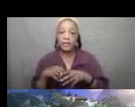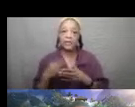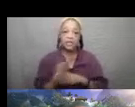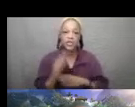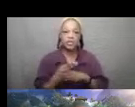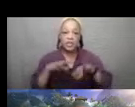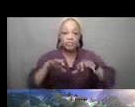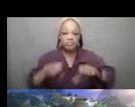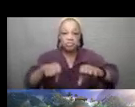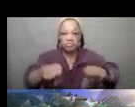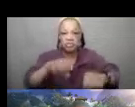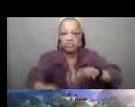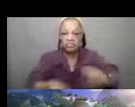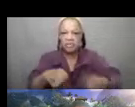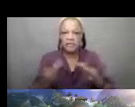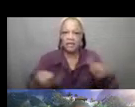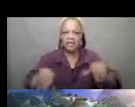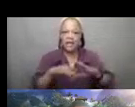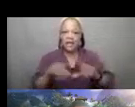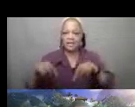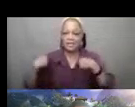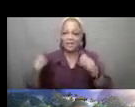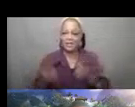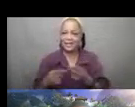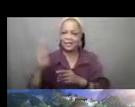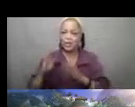the institution's founding in 1868.